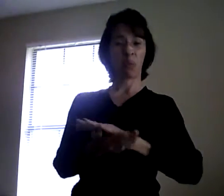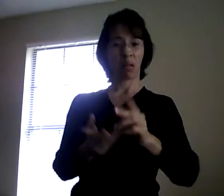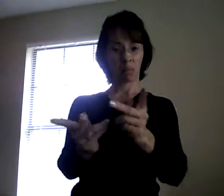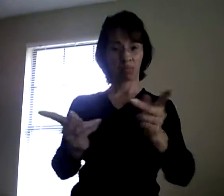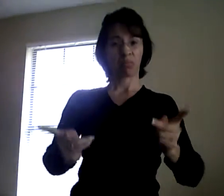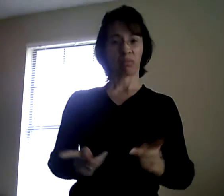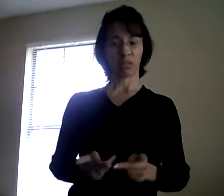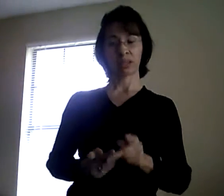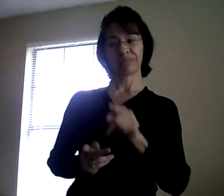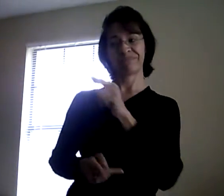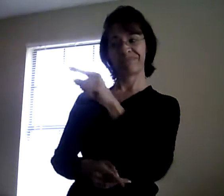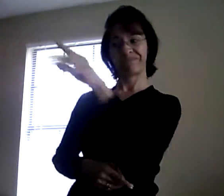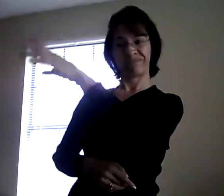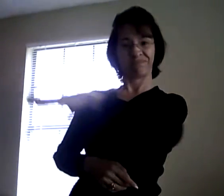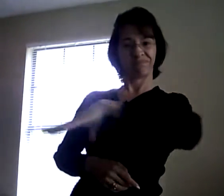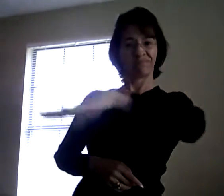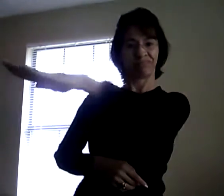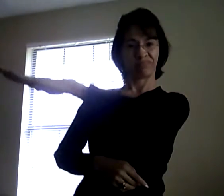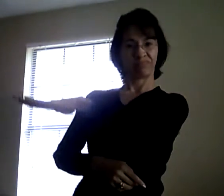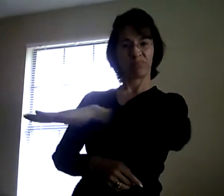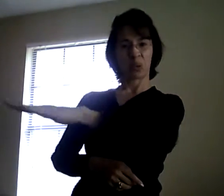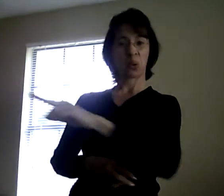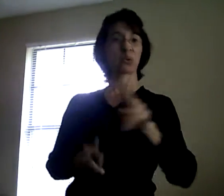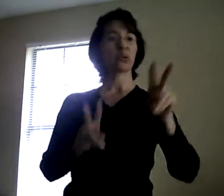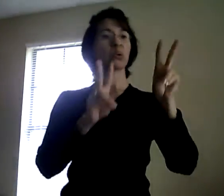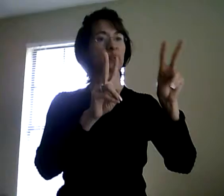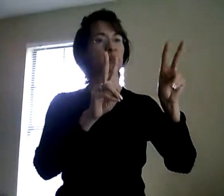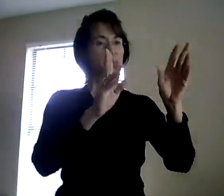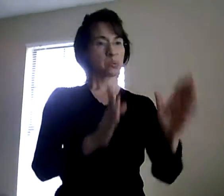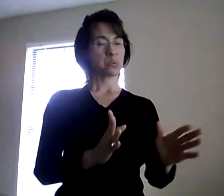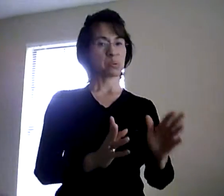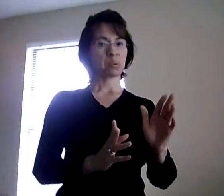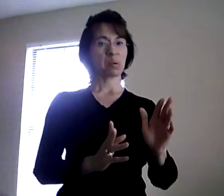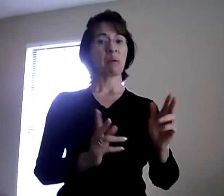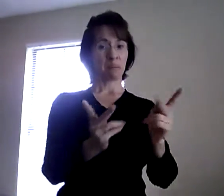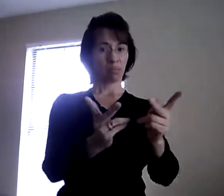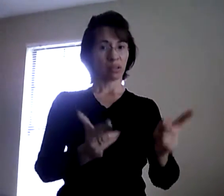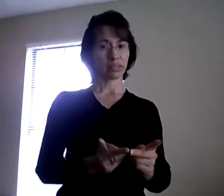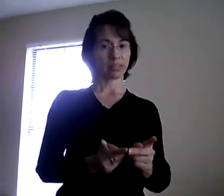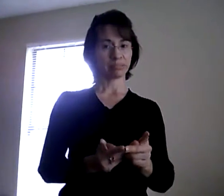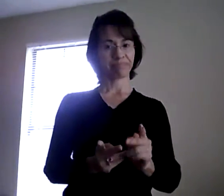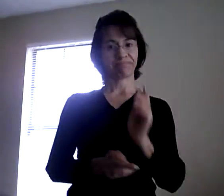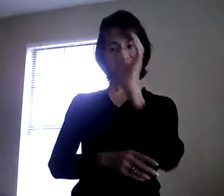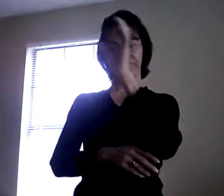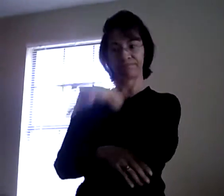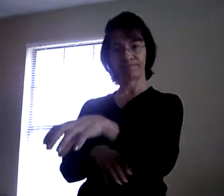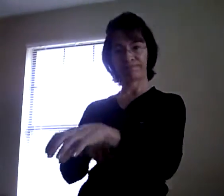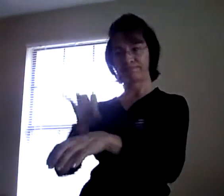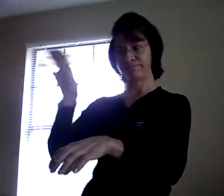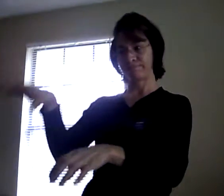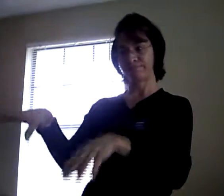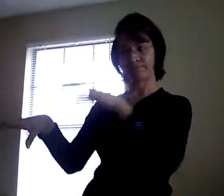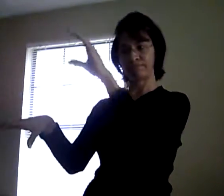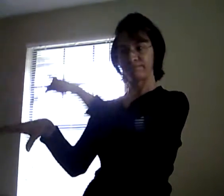the really the tourist places are down that area. Not too much on the